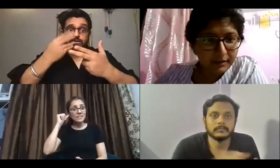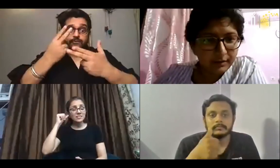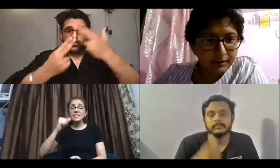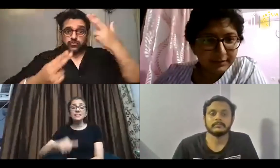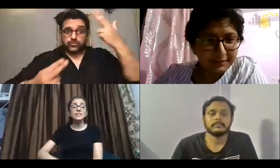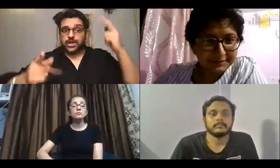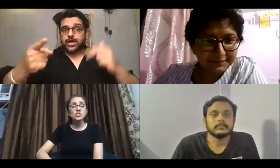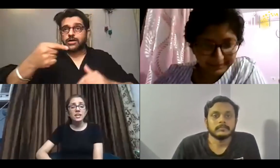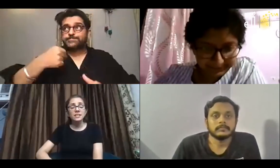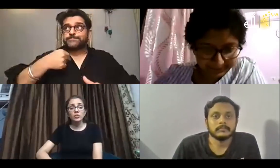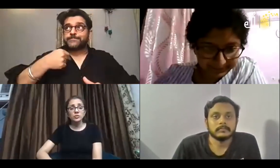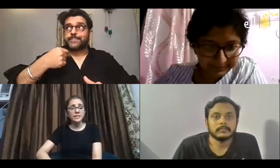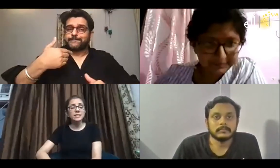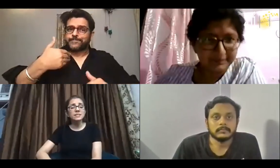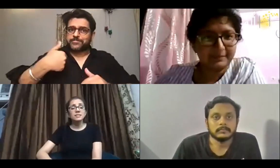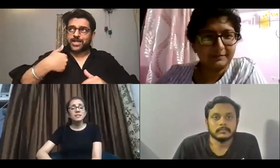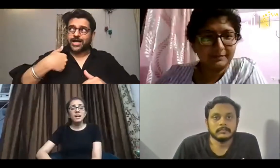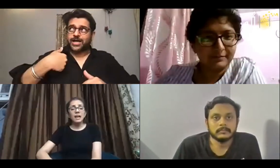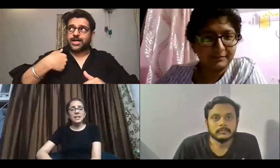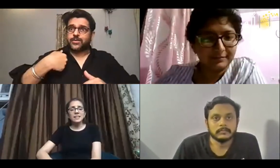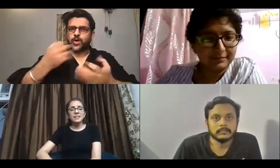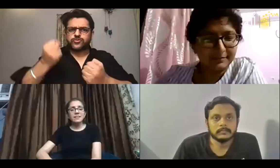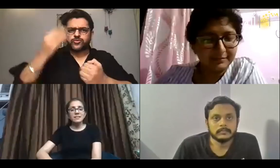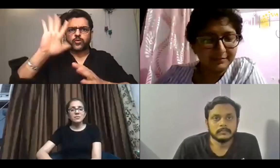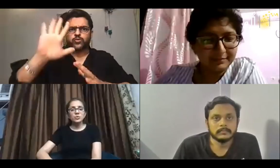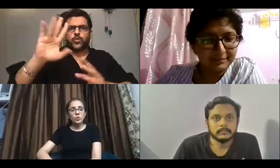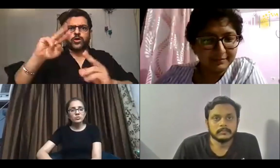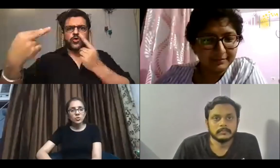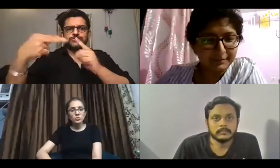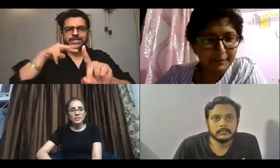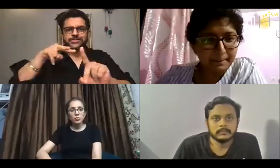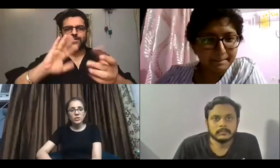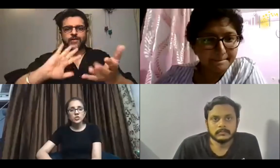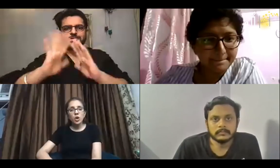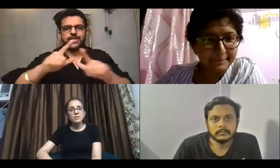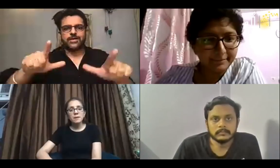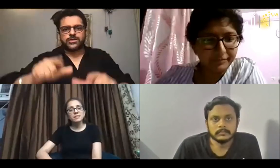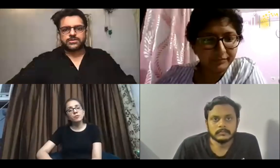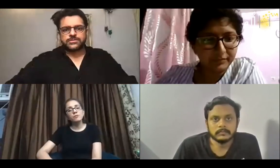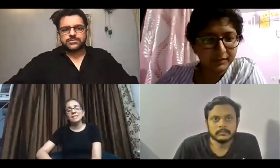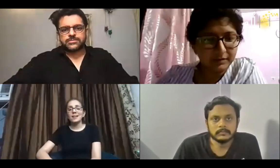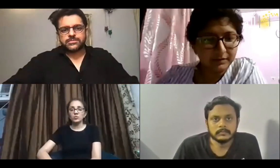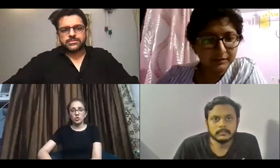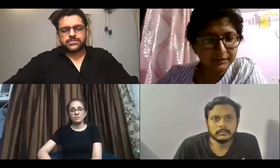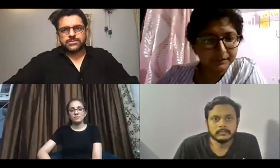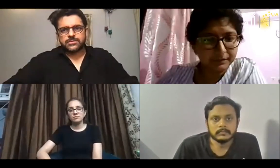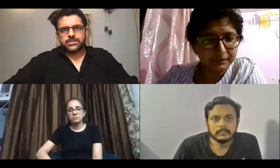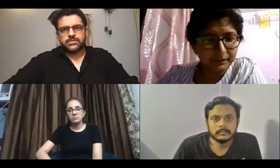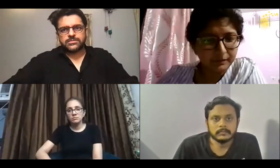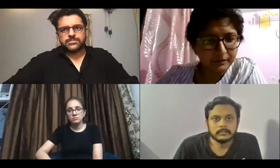All right, great. Thank you for sharing your story. I would want to know that what is your perspective of sign